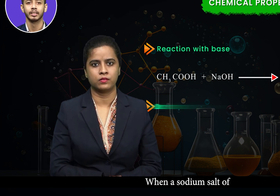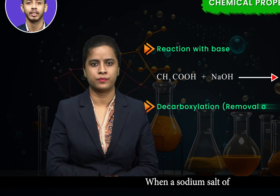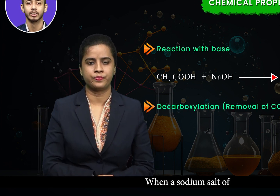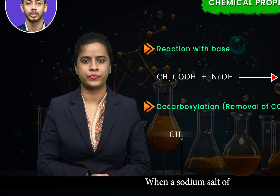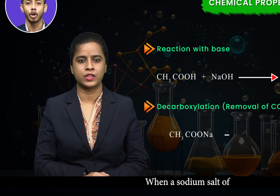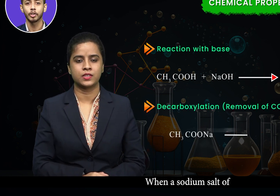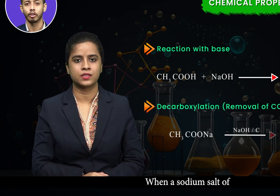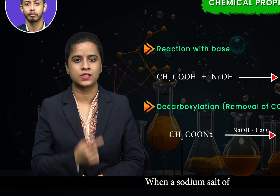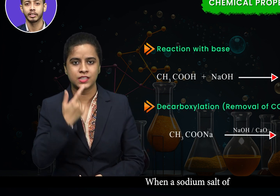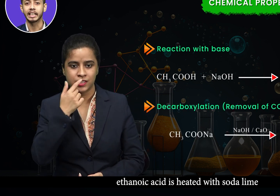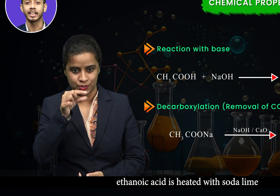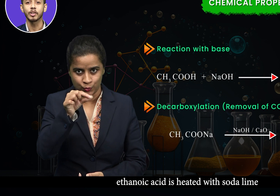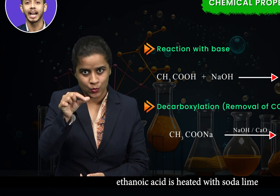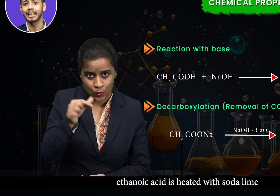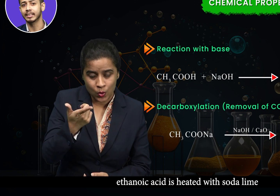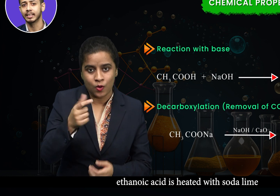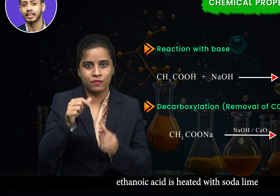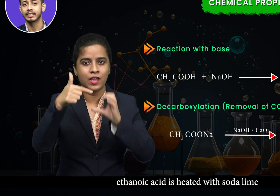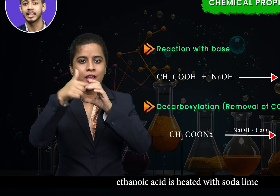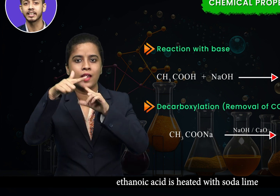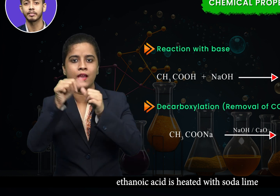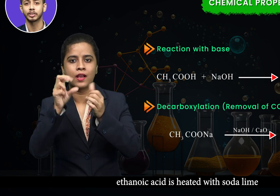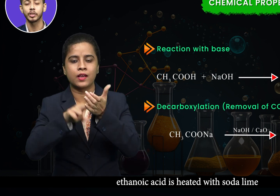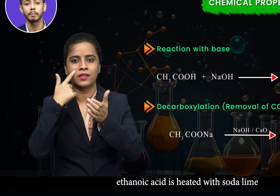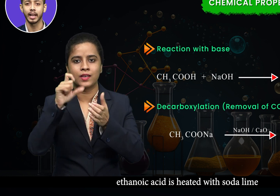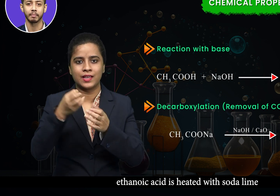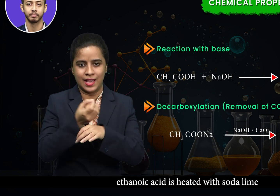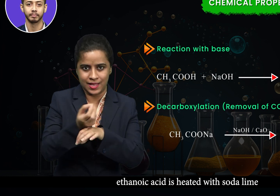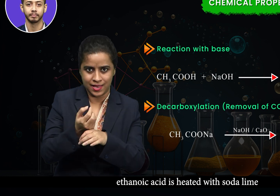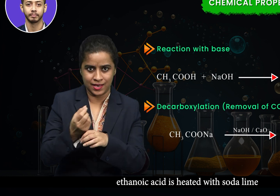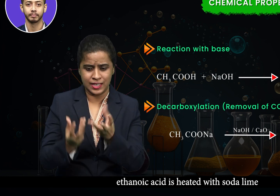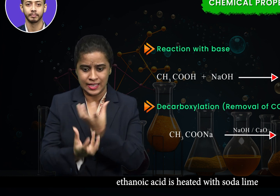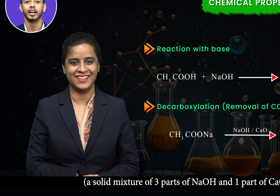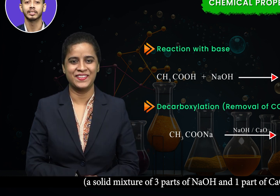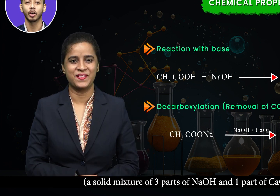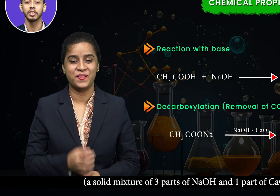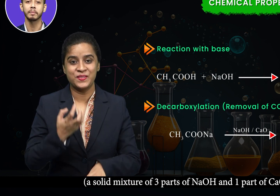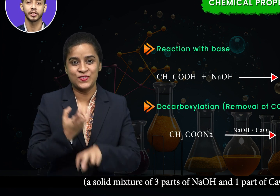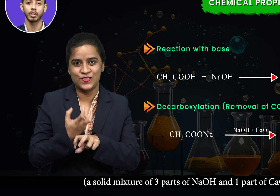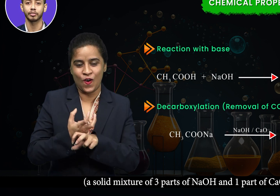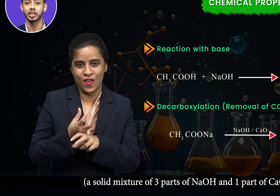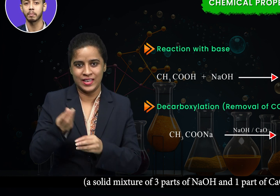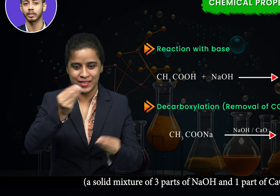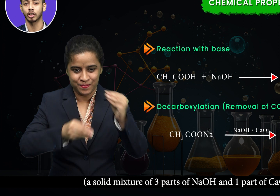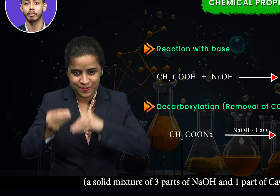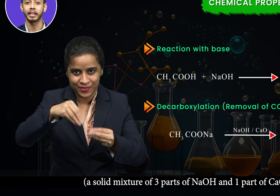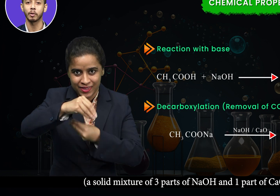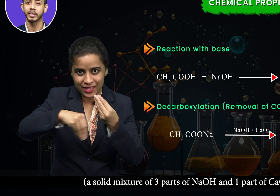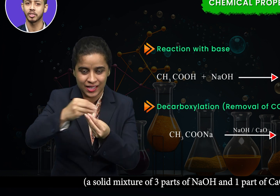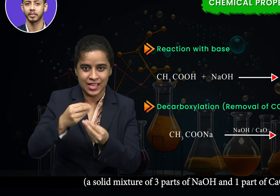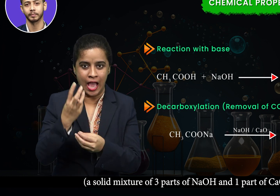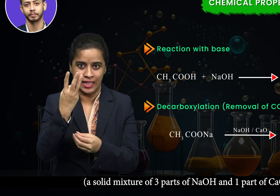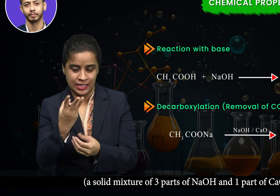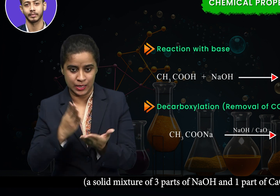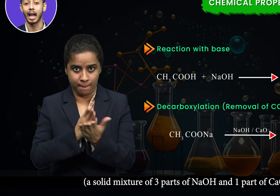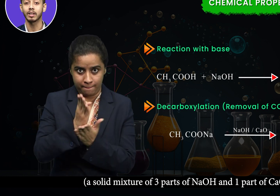When a sodium salt of ethanoic acid is heated with sodium lime, a solid mixture of 3 parts of